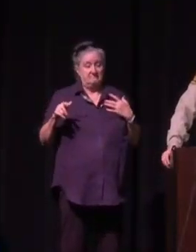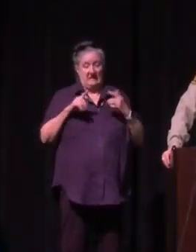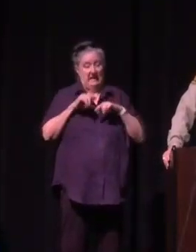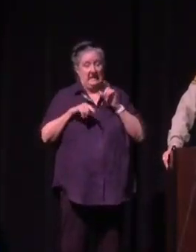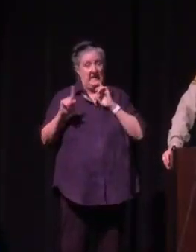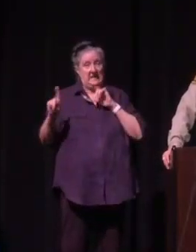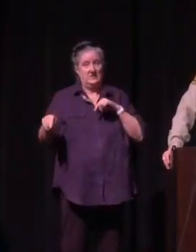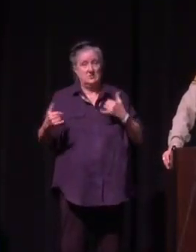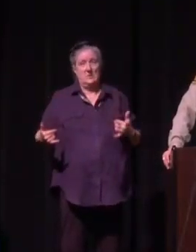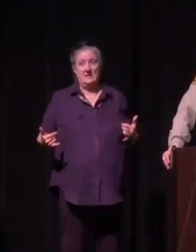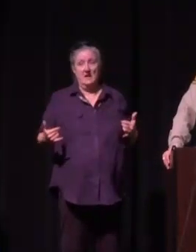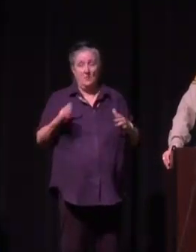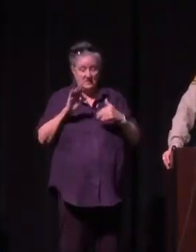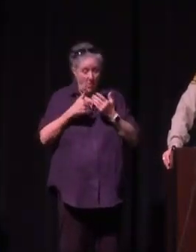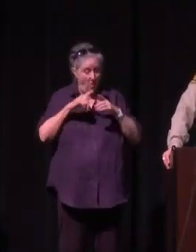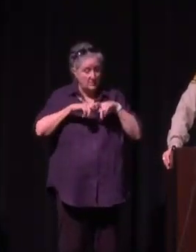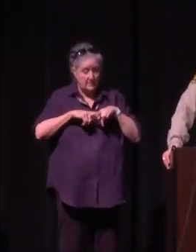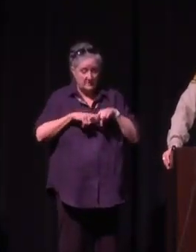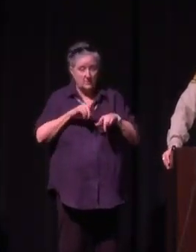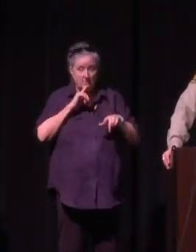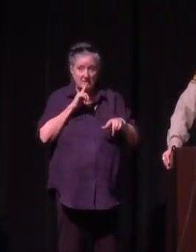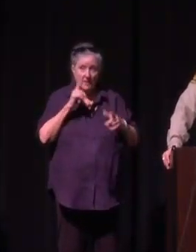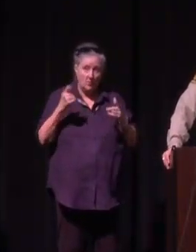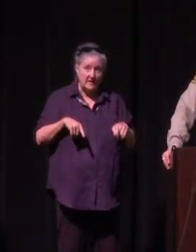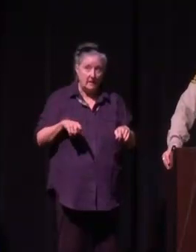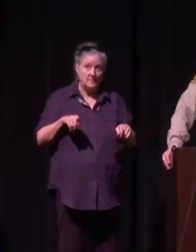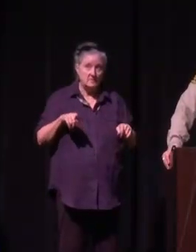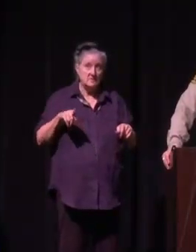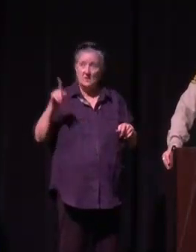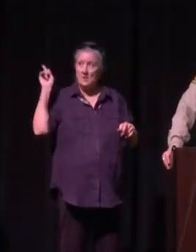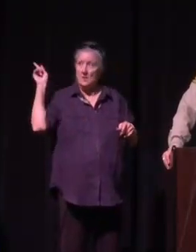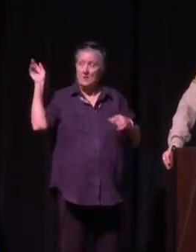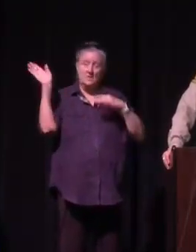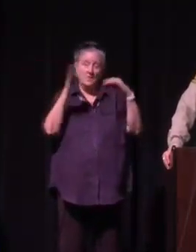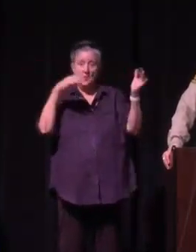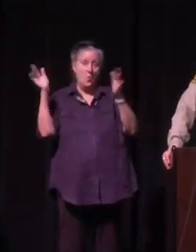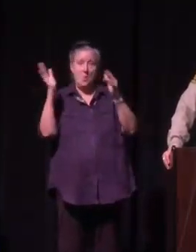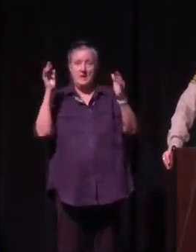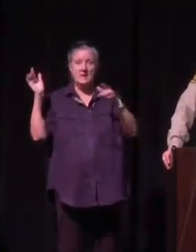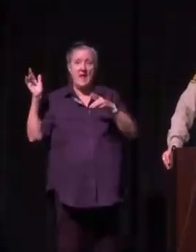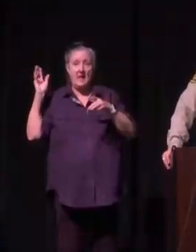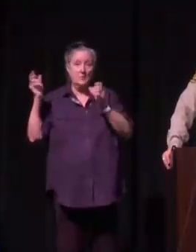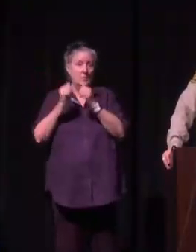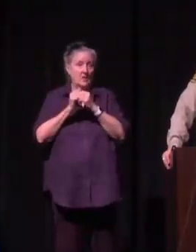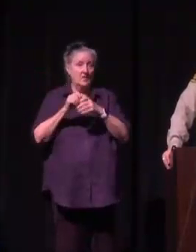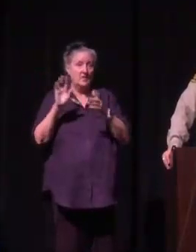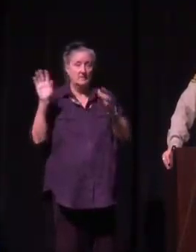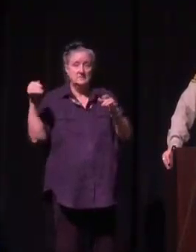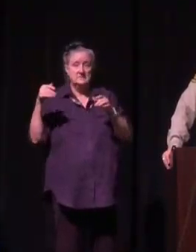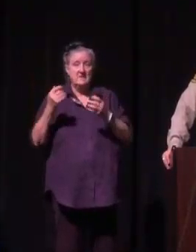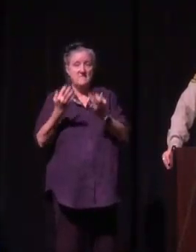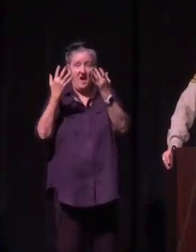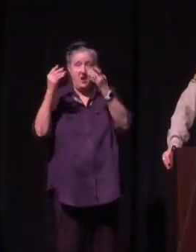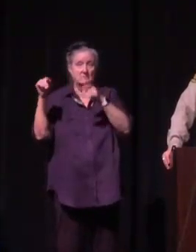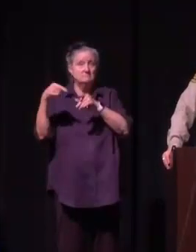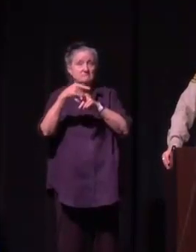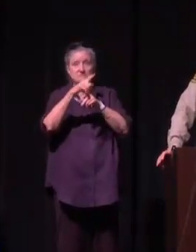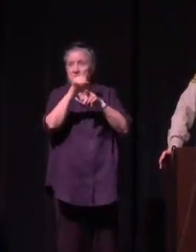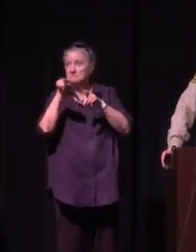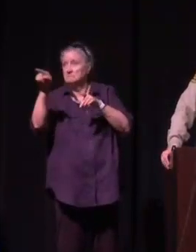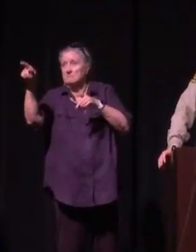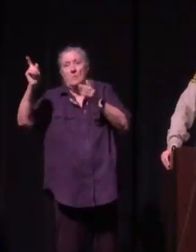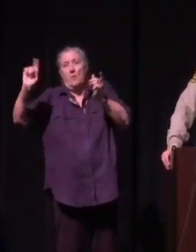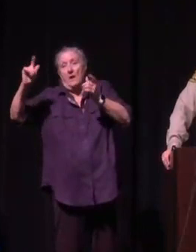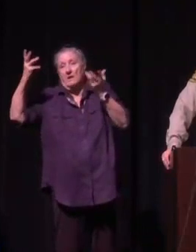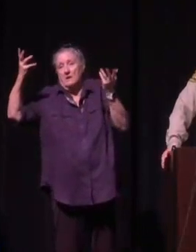answer that right now. It's all dependent really upon what happens with the wind and with the direction that the fire takes